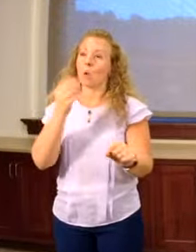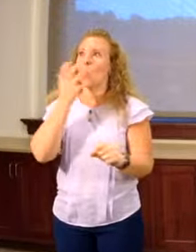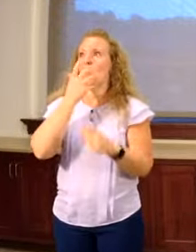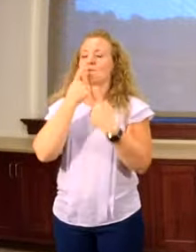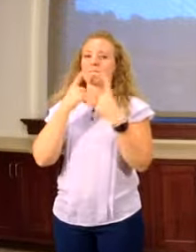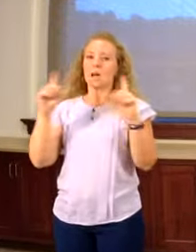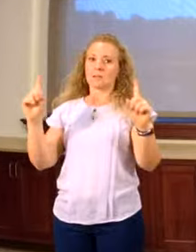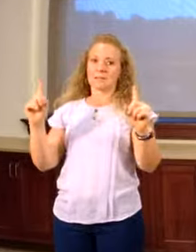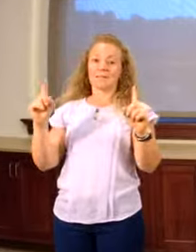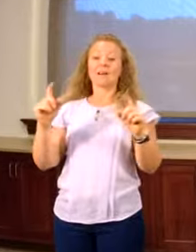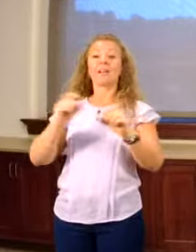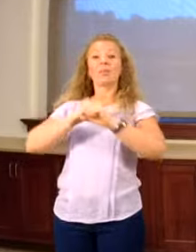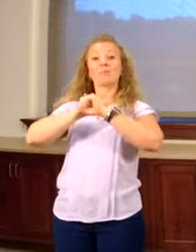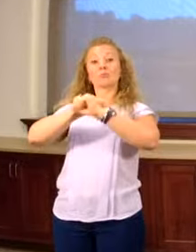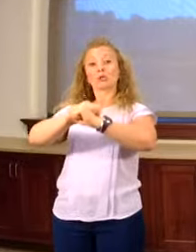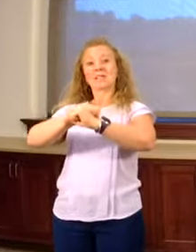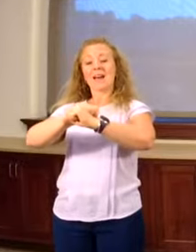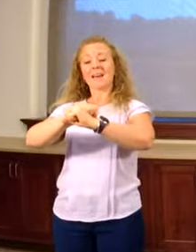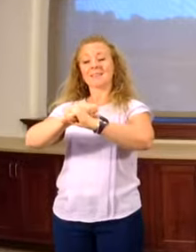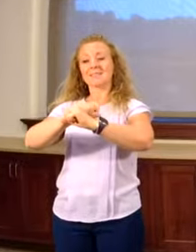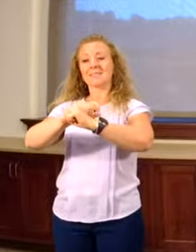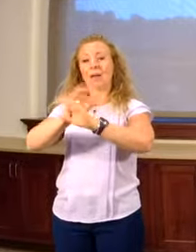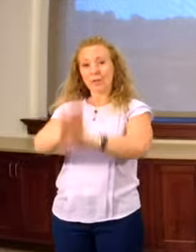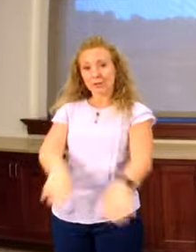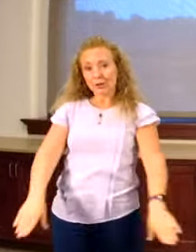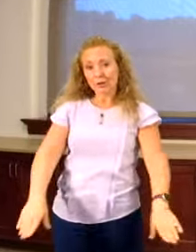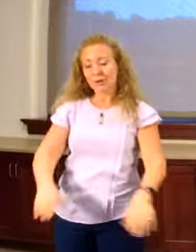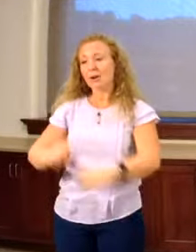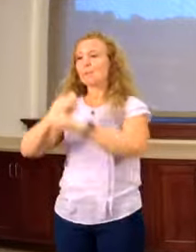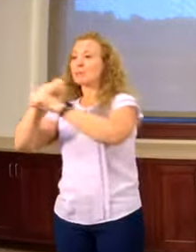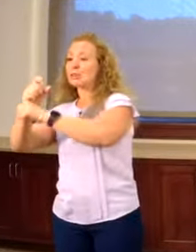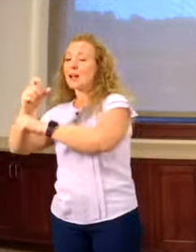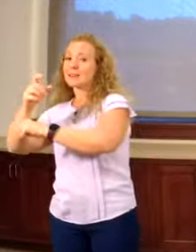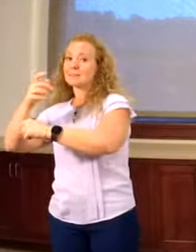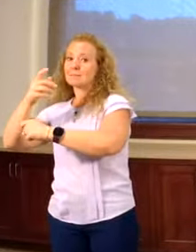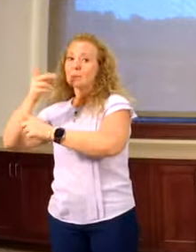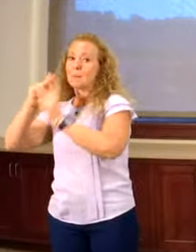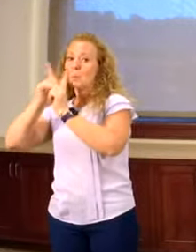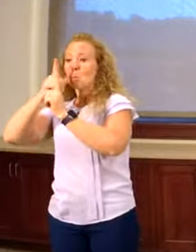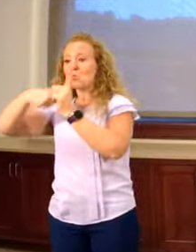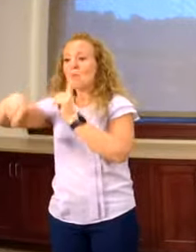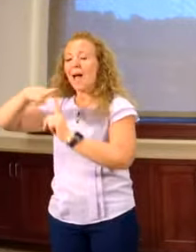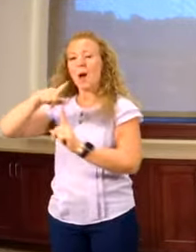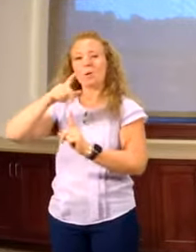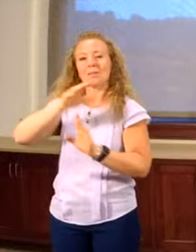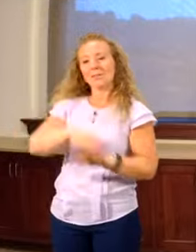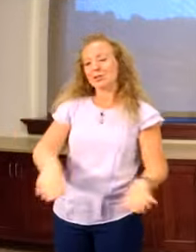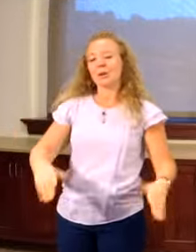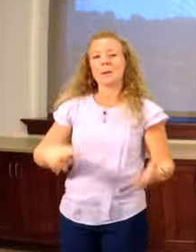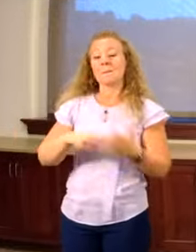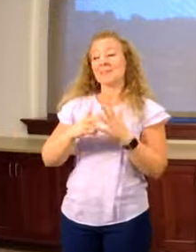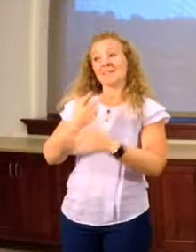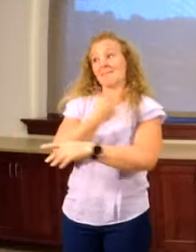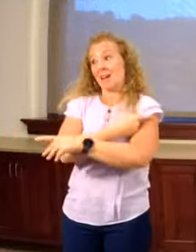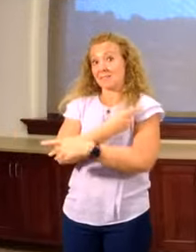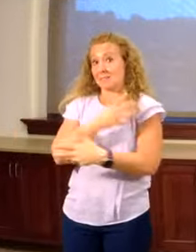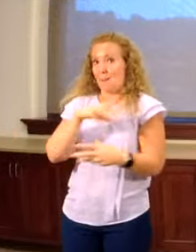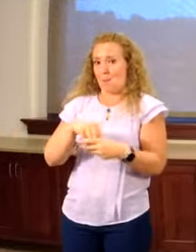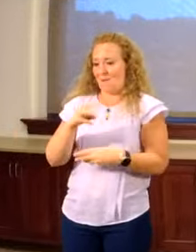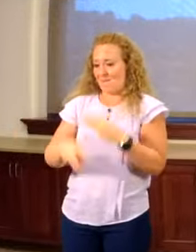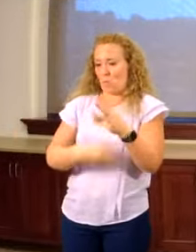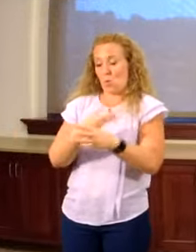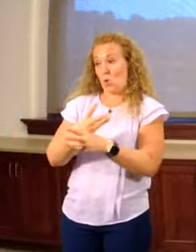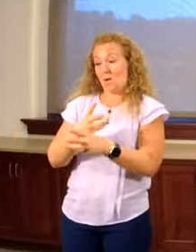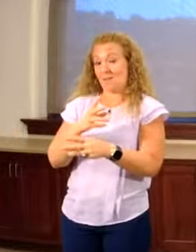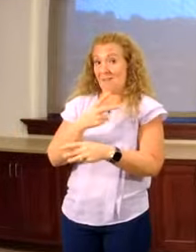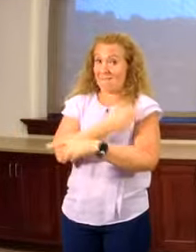effective, and they protect the children, and they protect the people around them. So again, vaccines are part of our world. They've